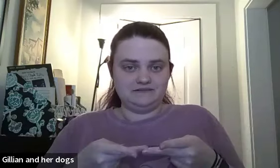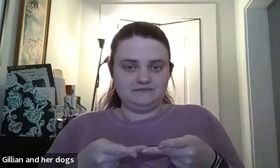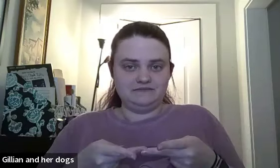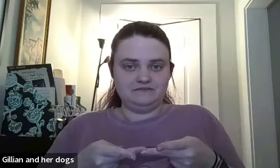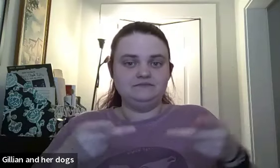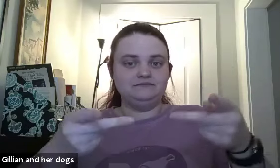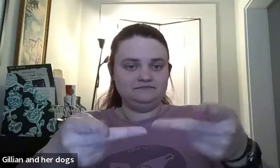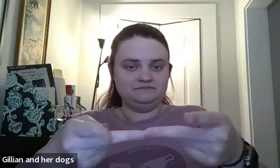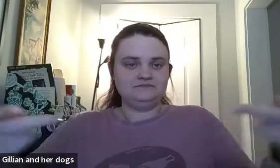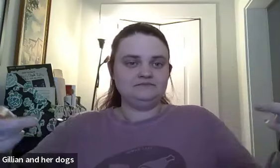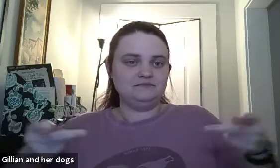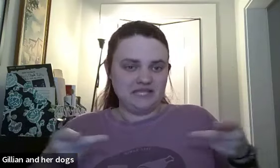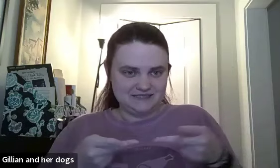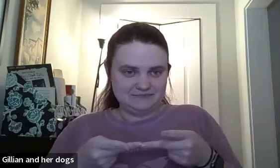Place. Place.